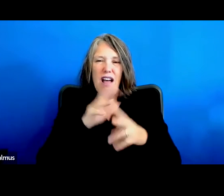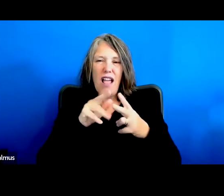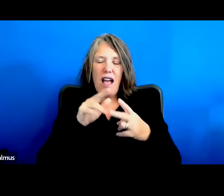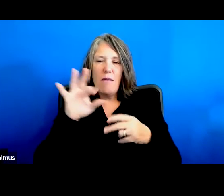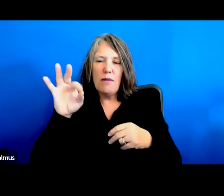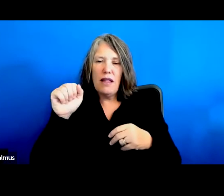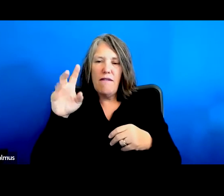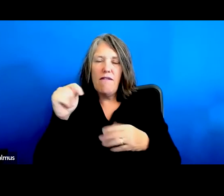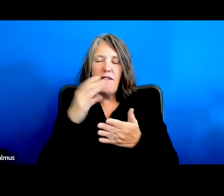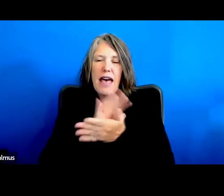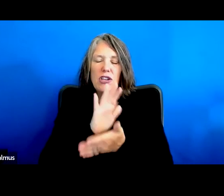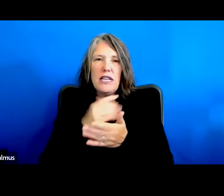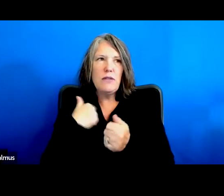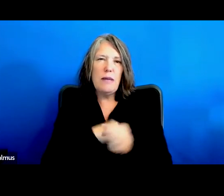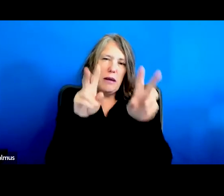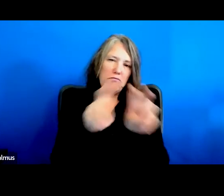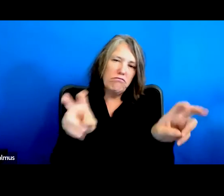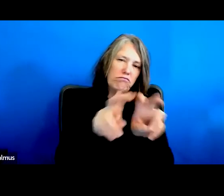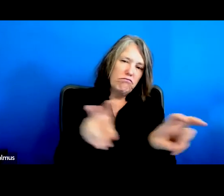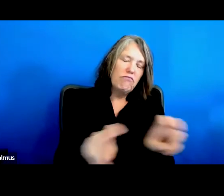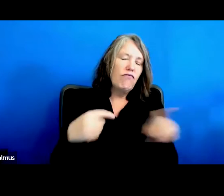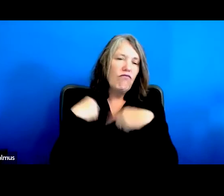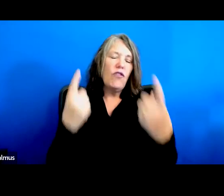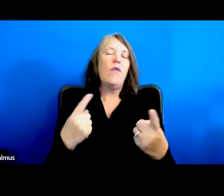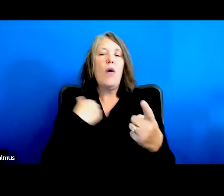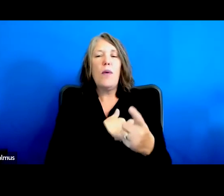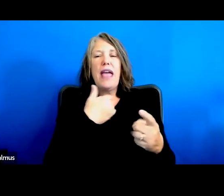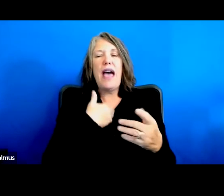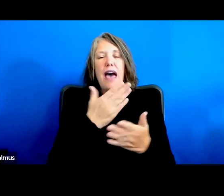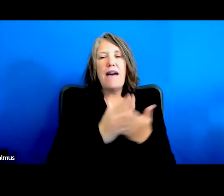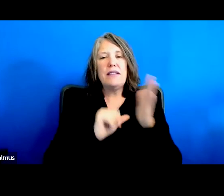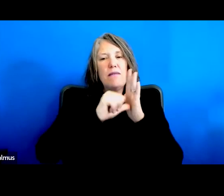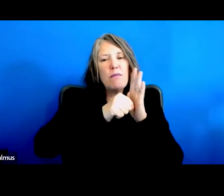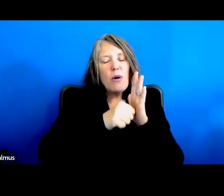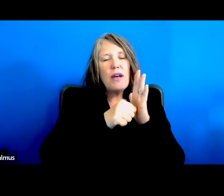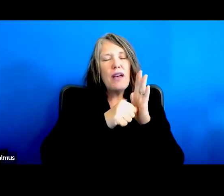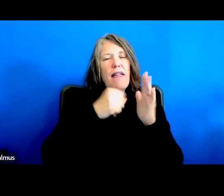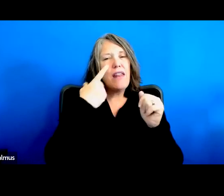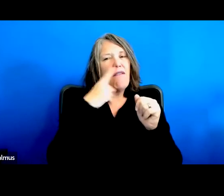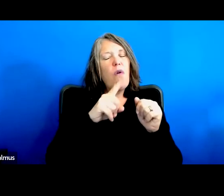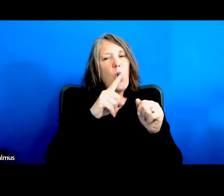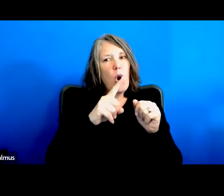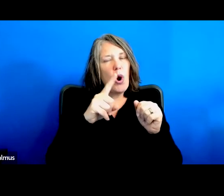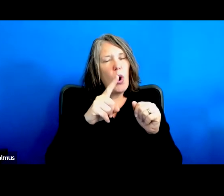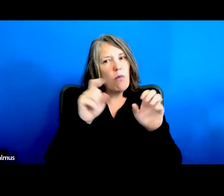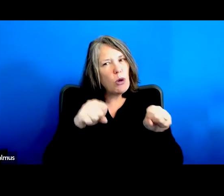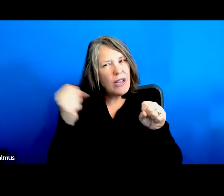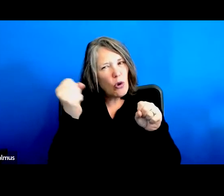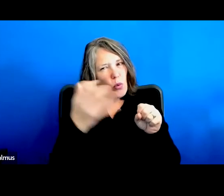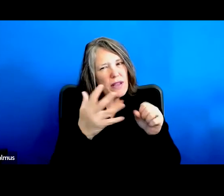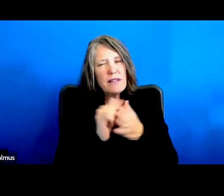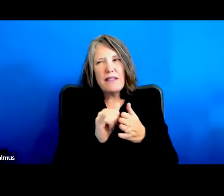sheets. Actually, we've been looking at this for a while. We have a couple fact sheets highlighting the potential risks that we put out back in like April